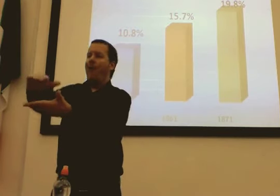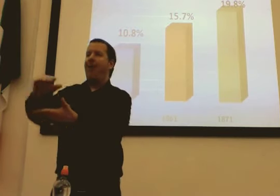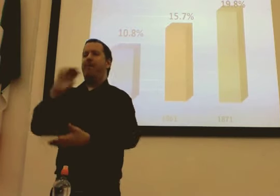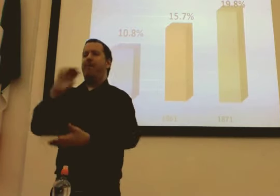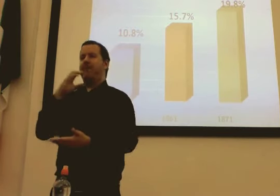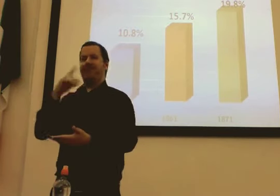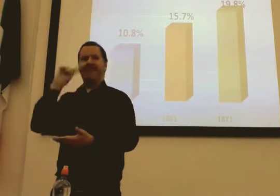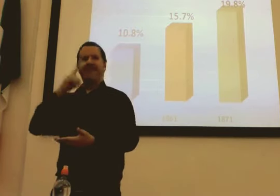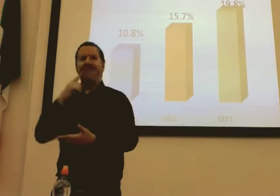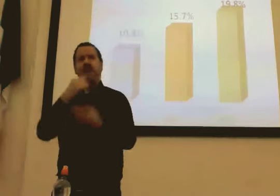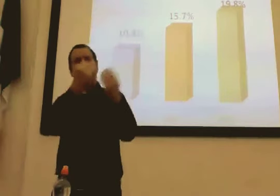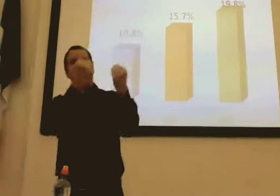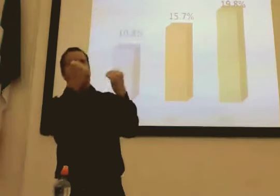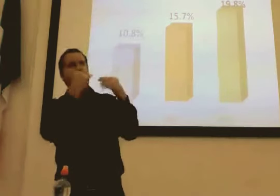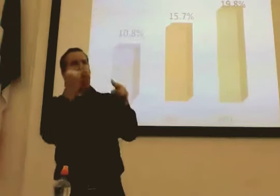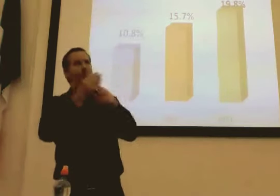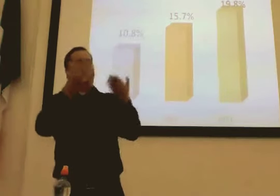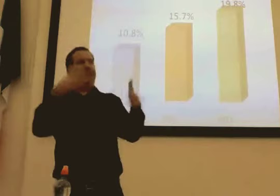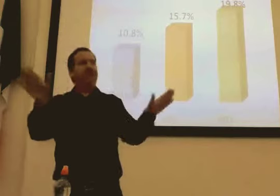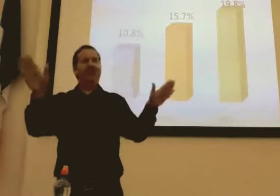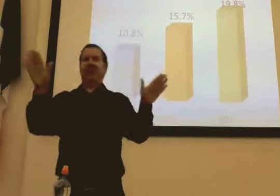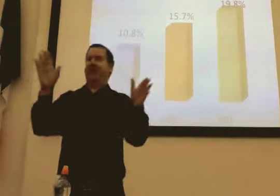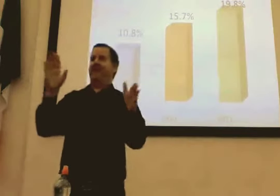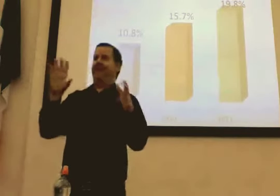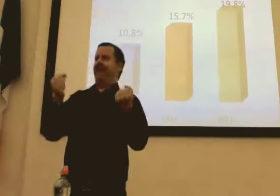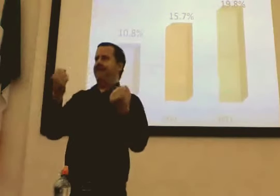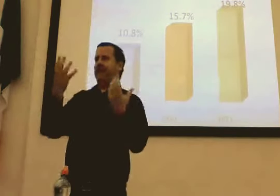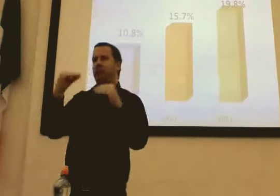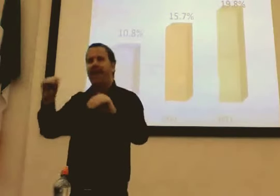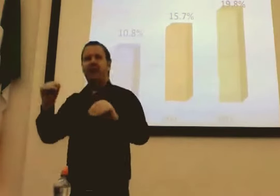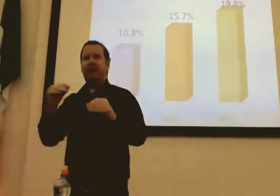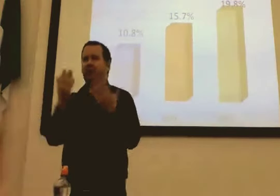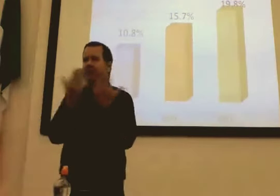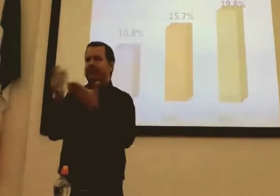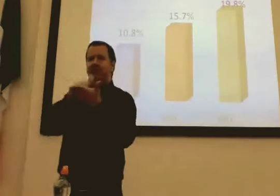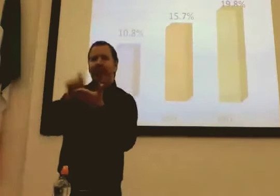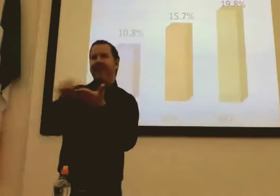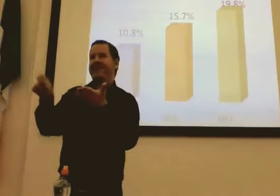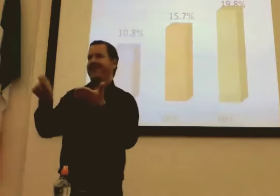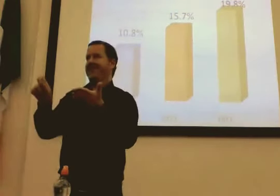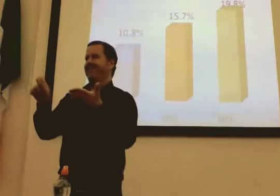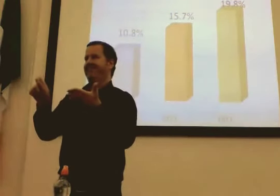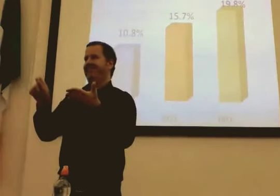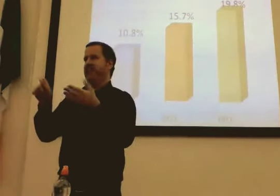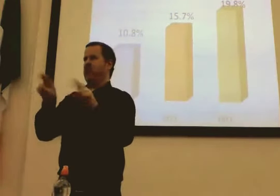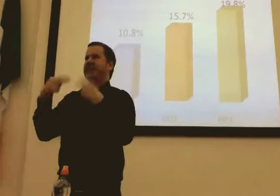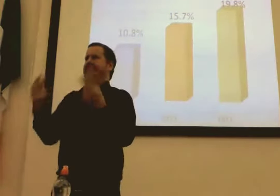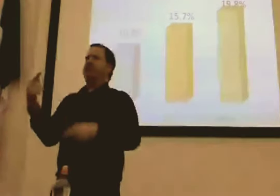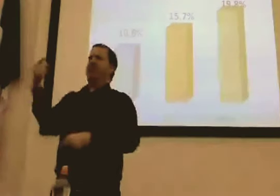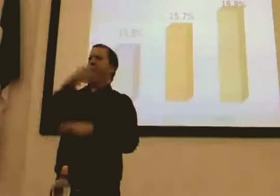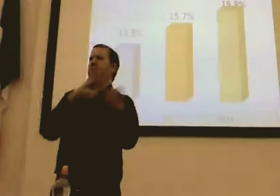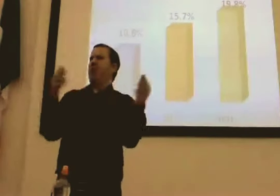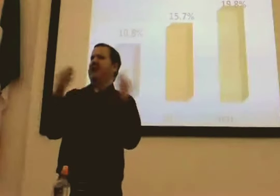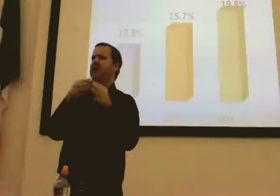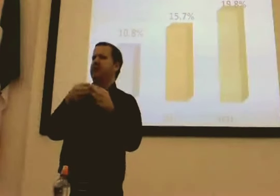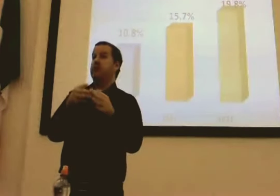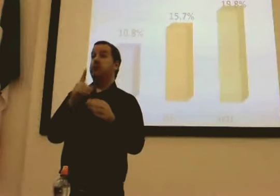low and would actually decrease over time. Because once deaf people get an education, then of course they have job prospects, they can read and write. They don't need to go to the